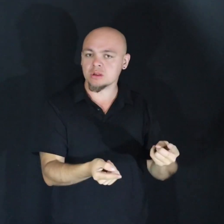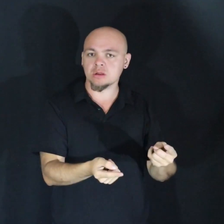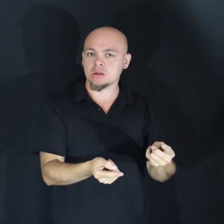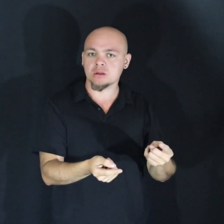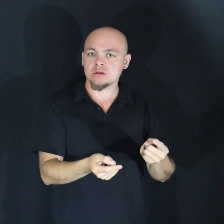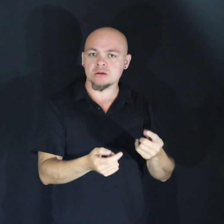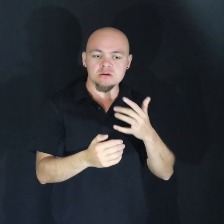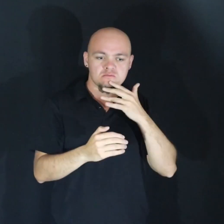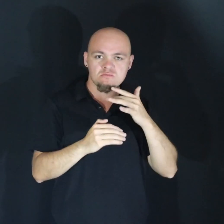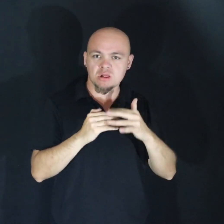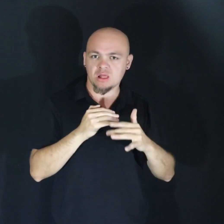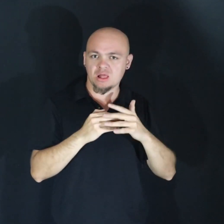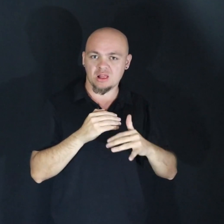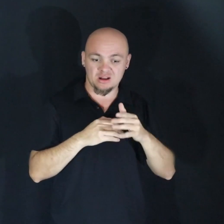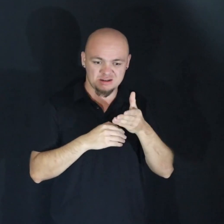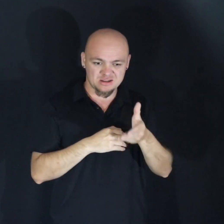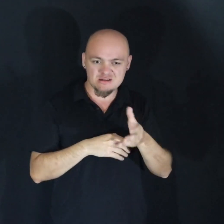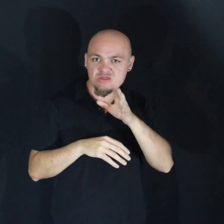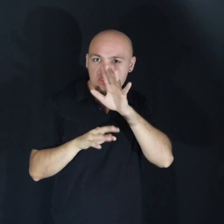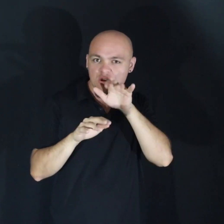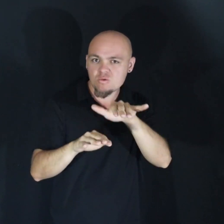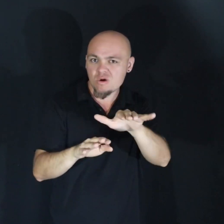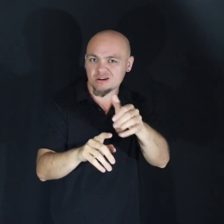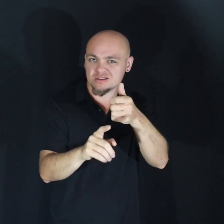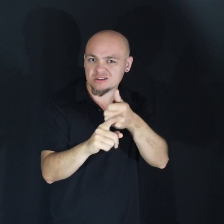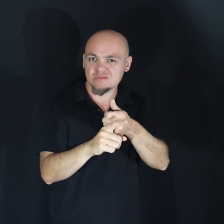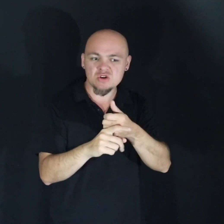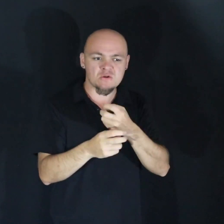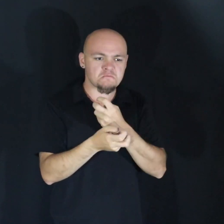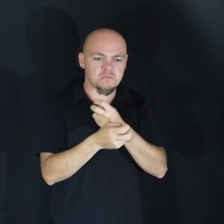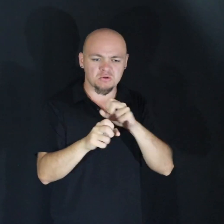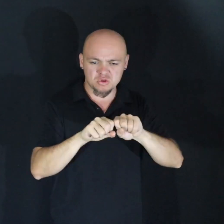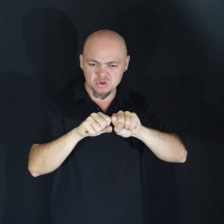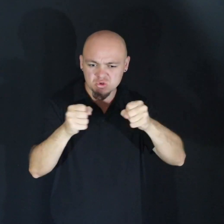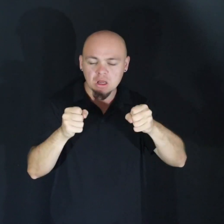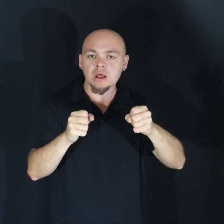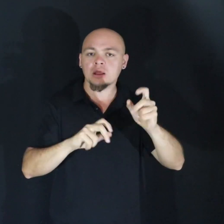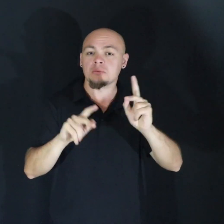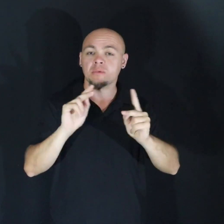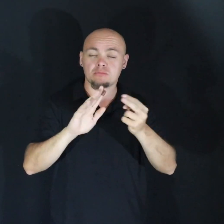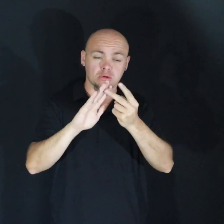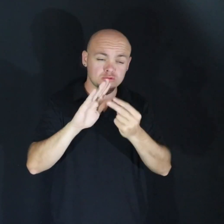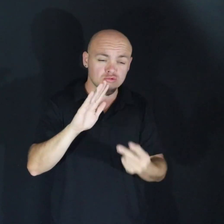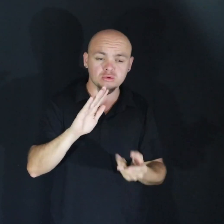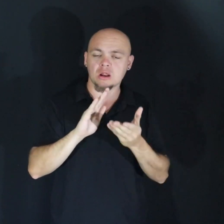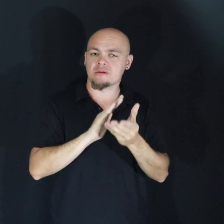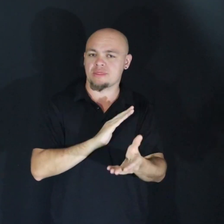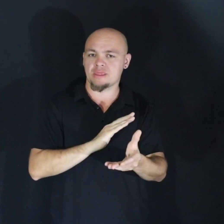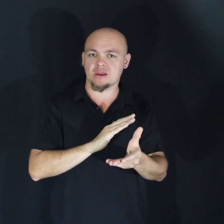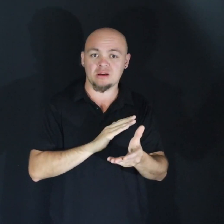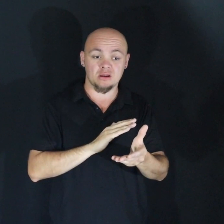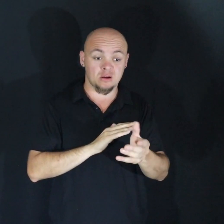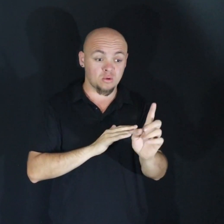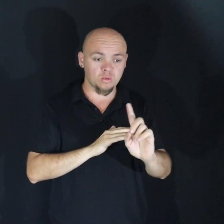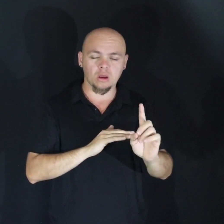Blood now flows in my waters. Cracked boats and drowned bodies lie on my